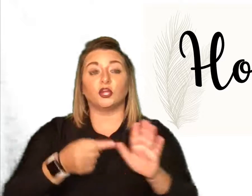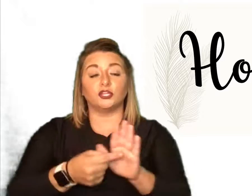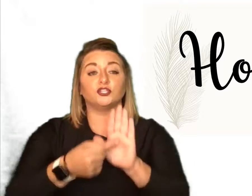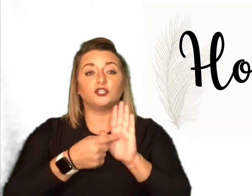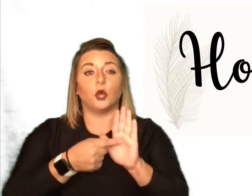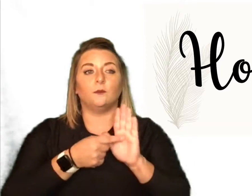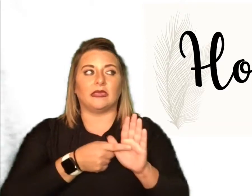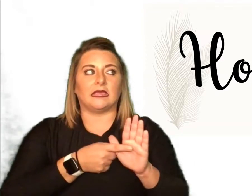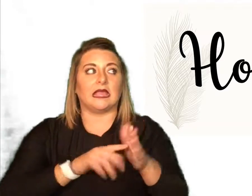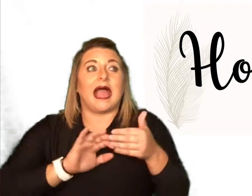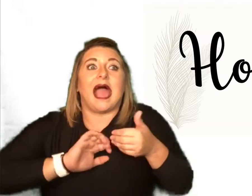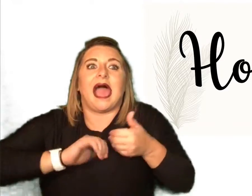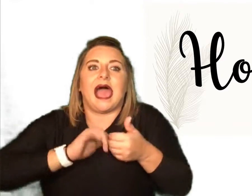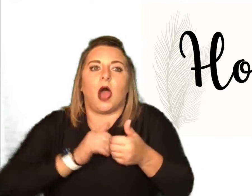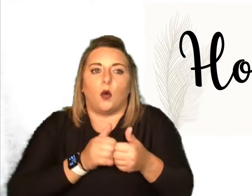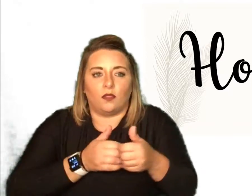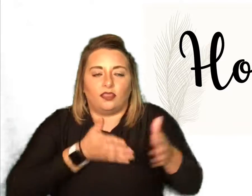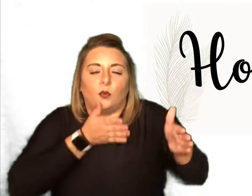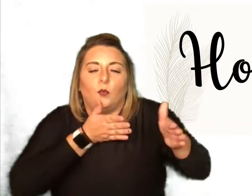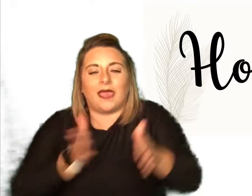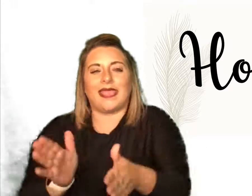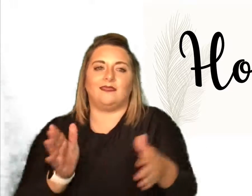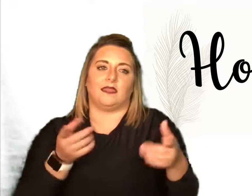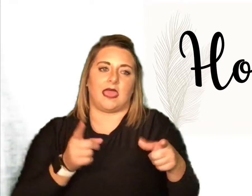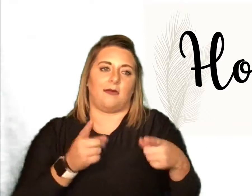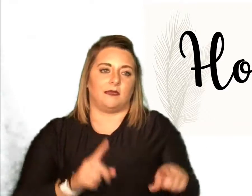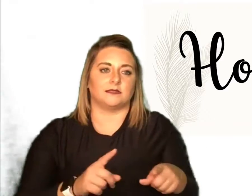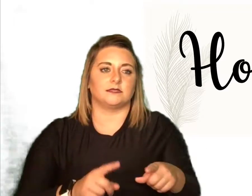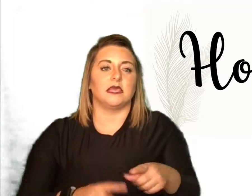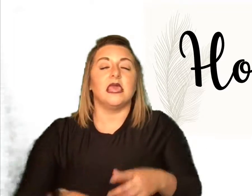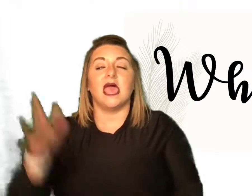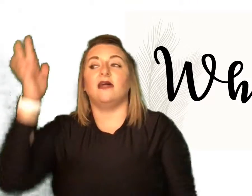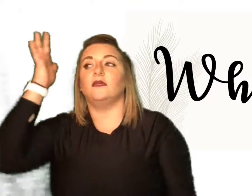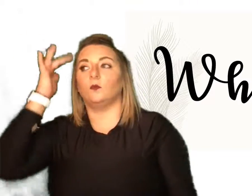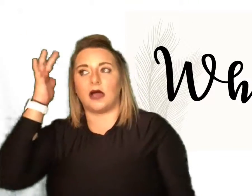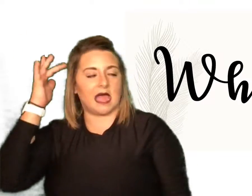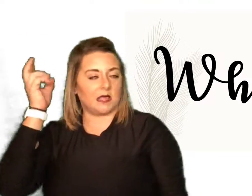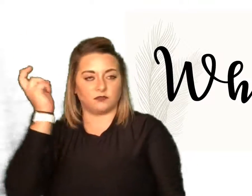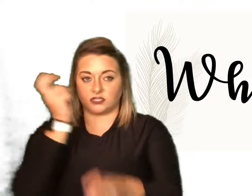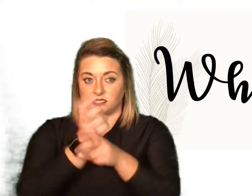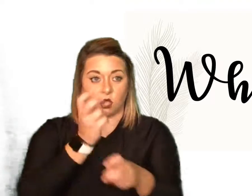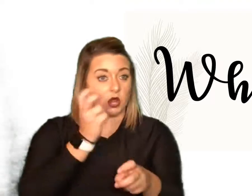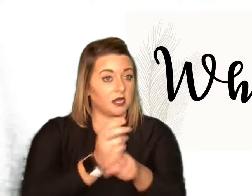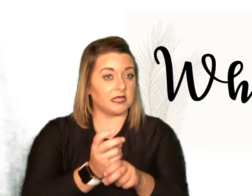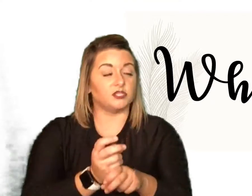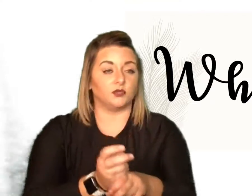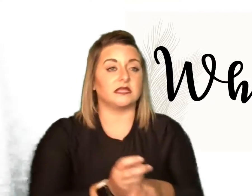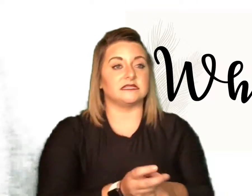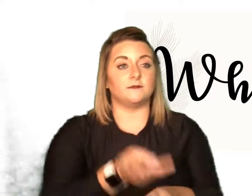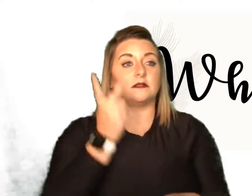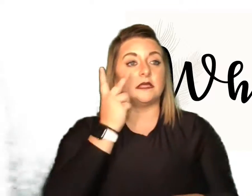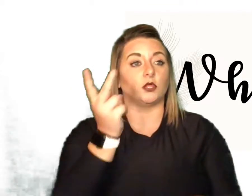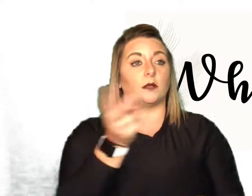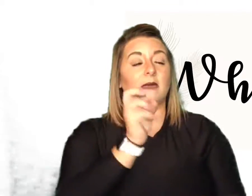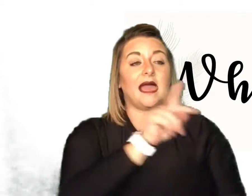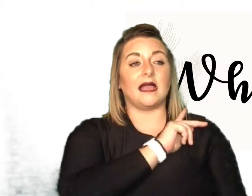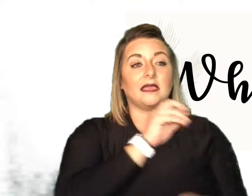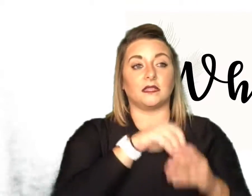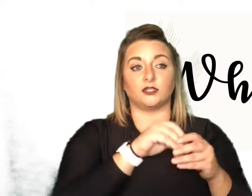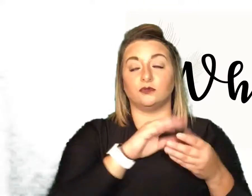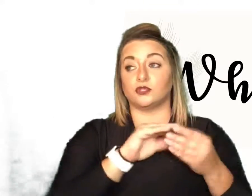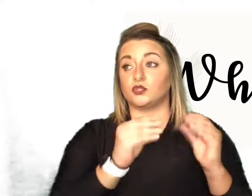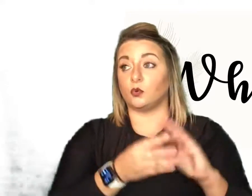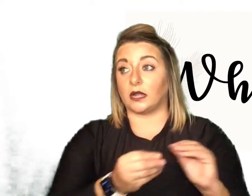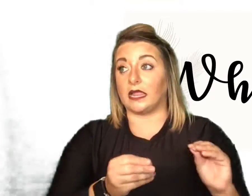down, you're going to show me how, the way that it happened. And then why, which is the hardest, you can typically look